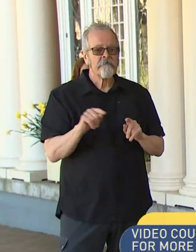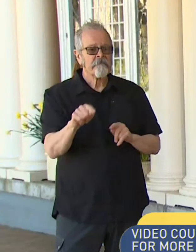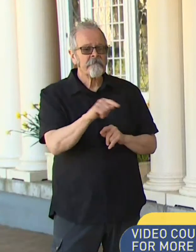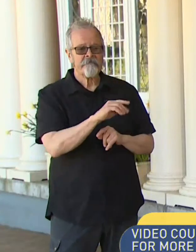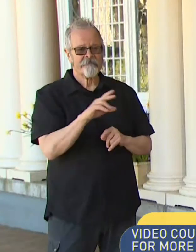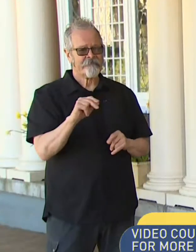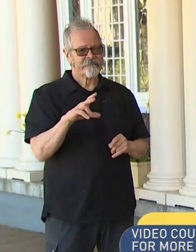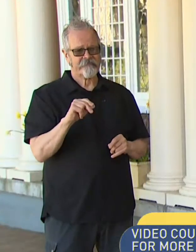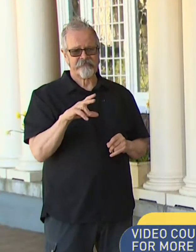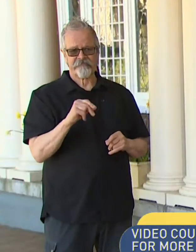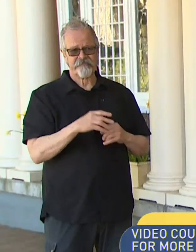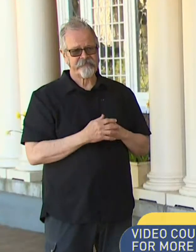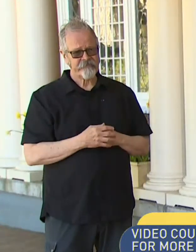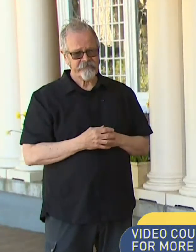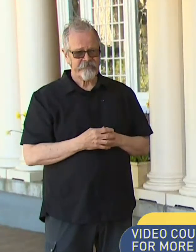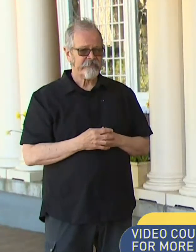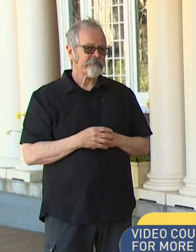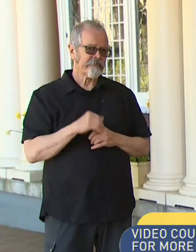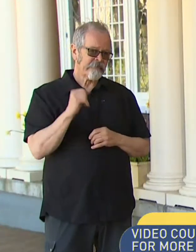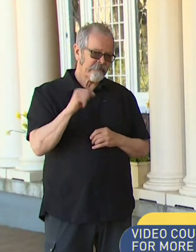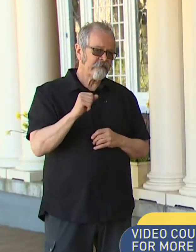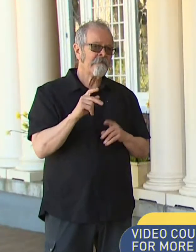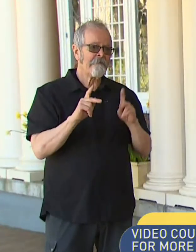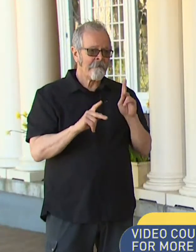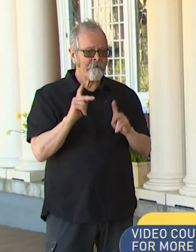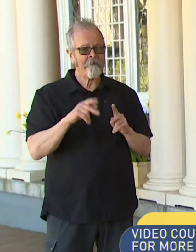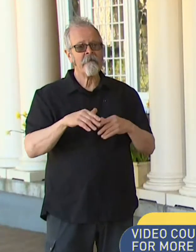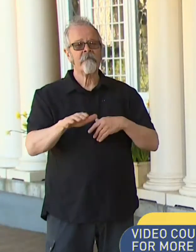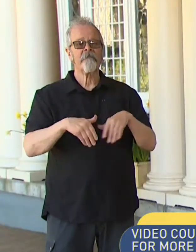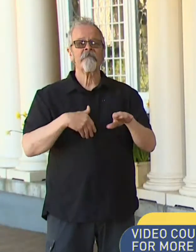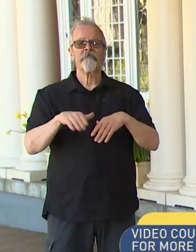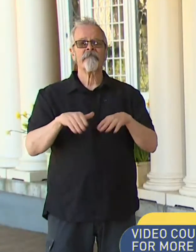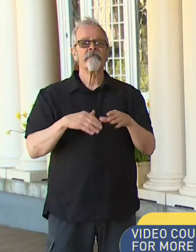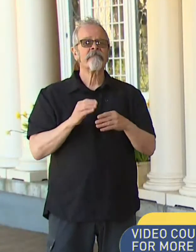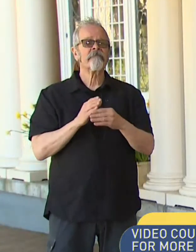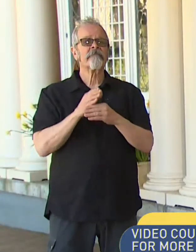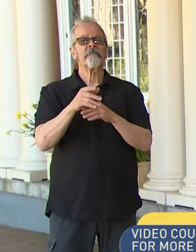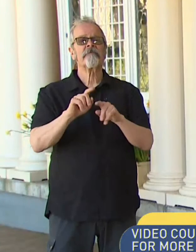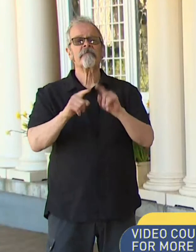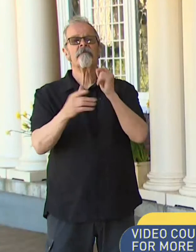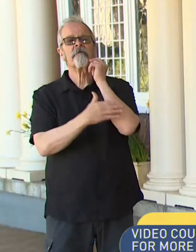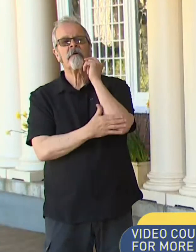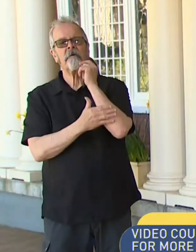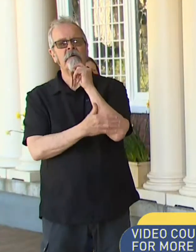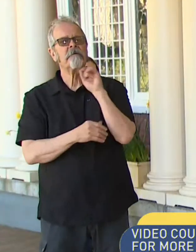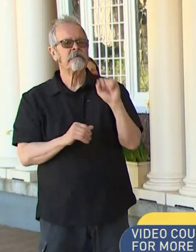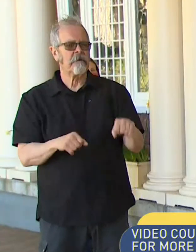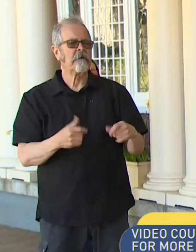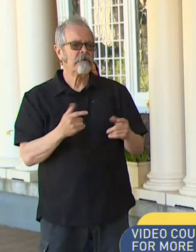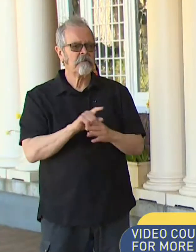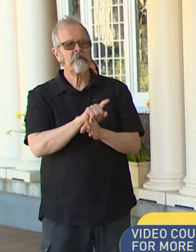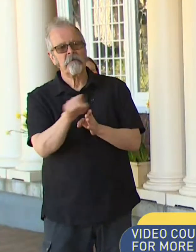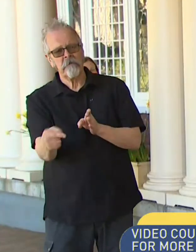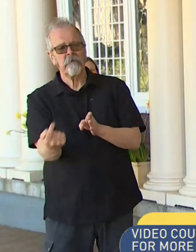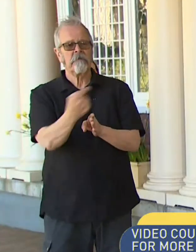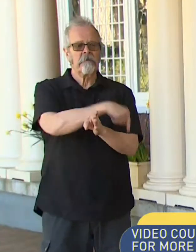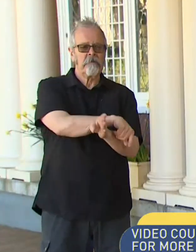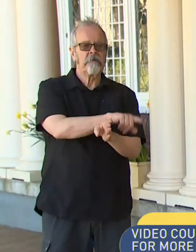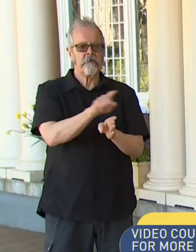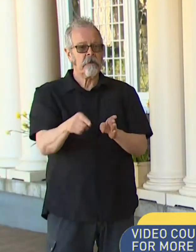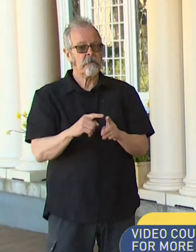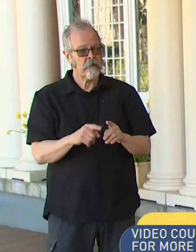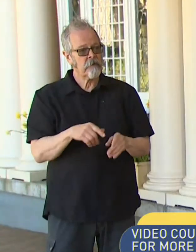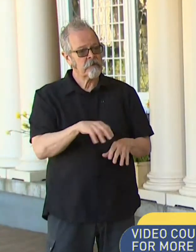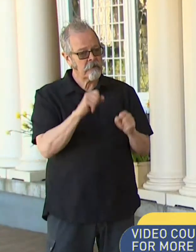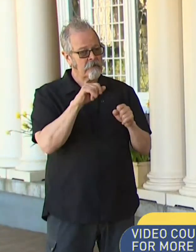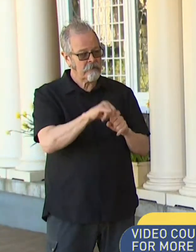whether people walk across the street to a different county, you bet. But what we have found is that when we take these actions, we reduce